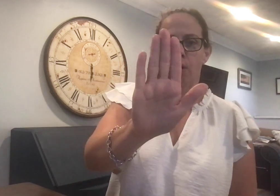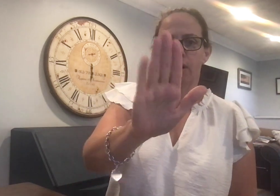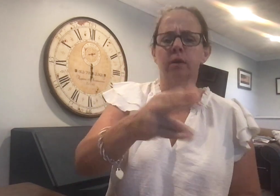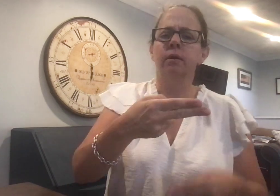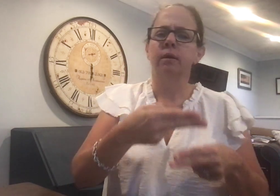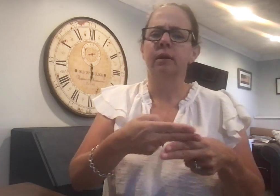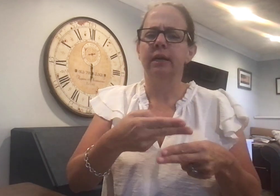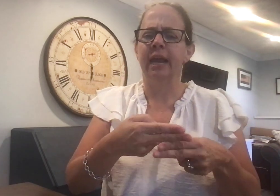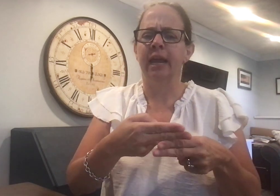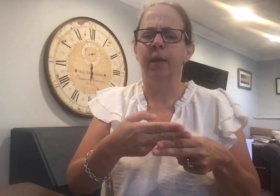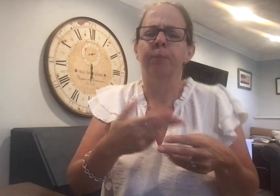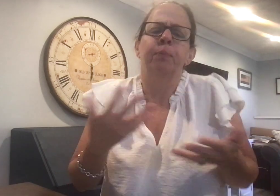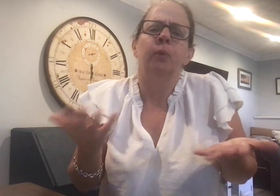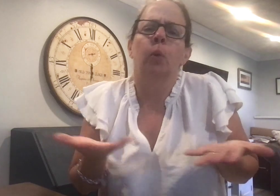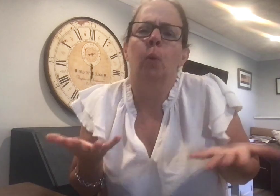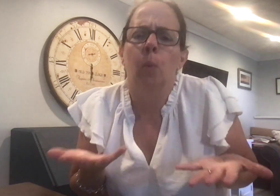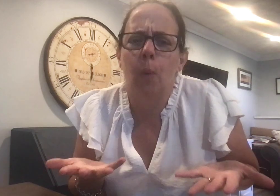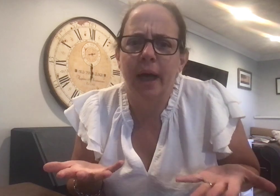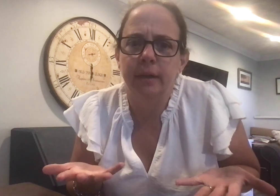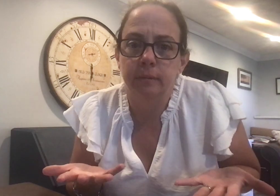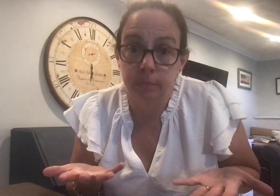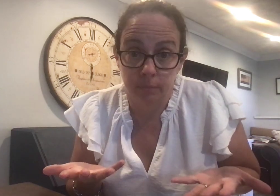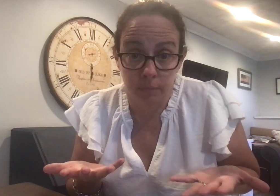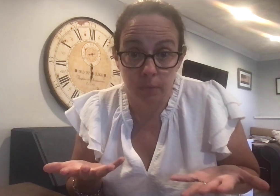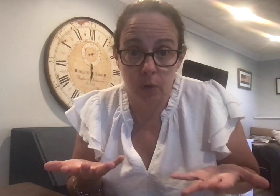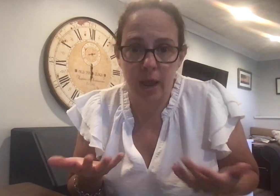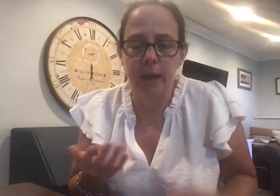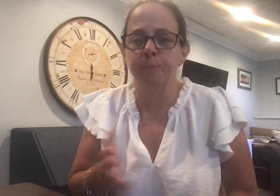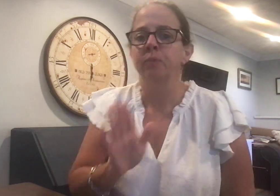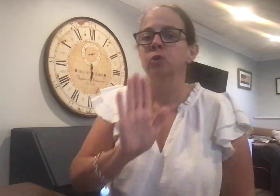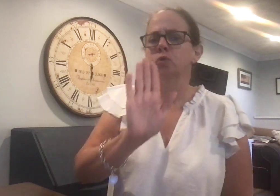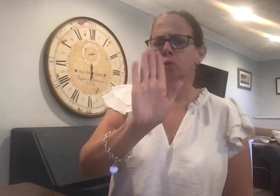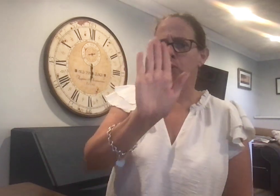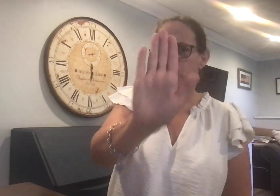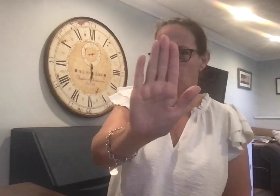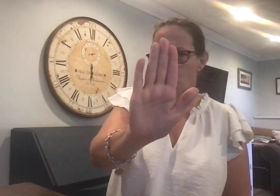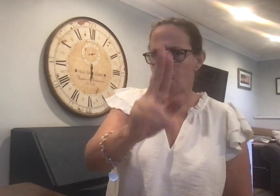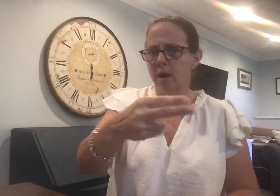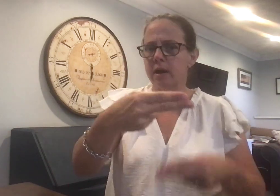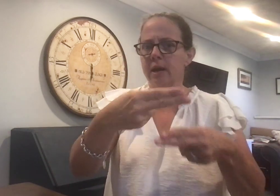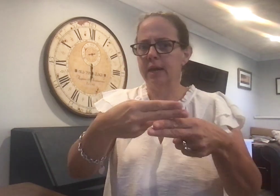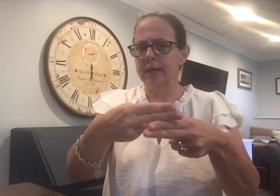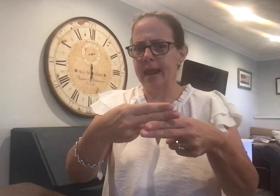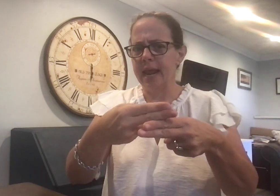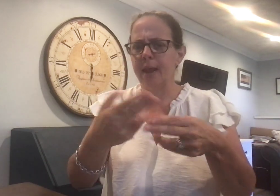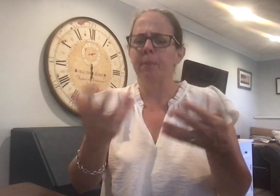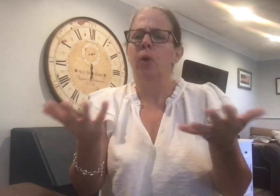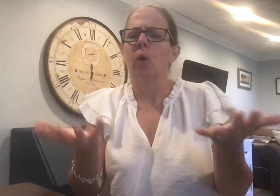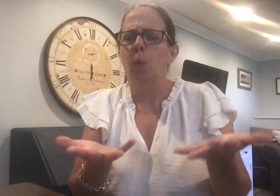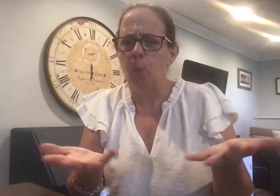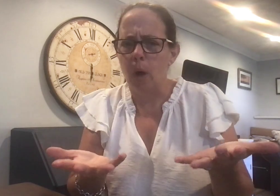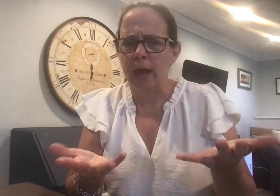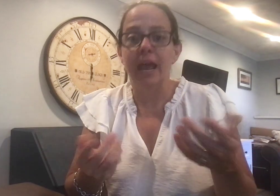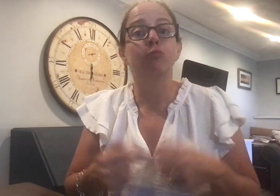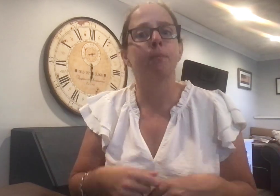your name what? Okay? So your name what? And